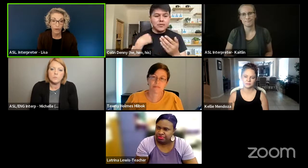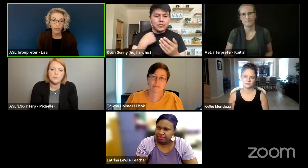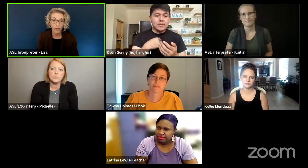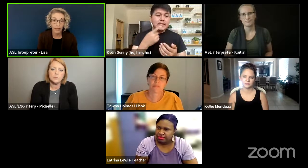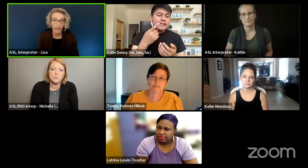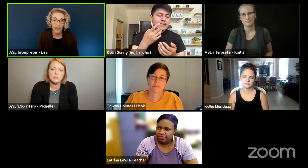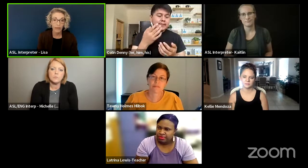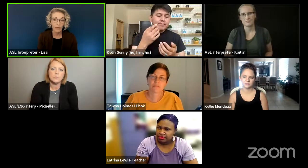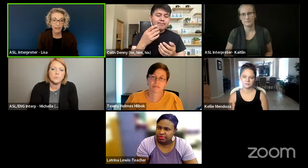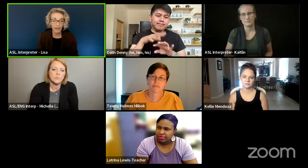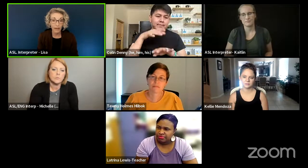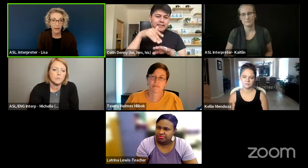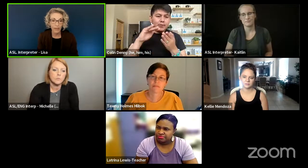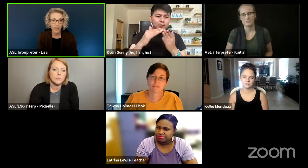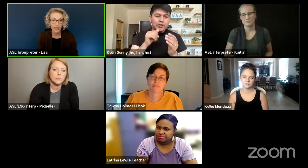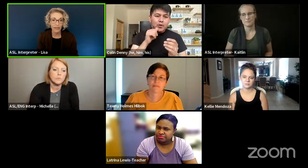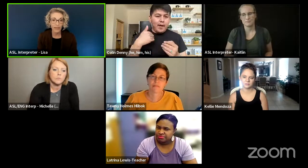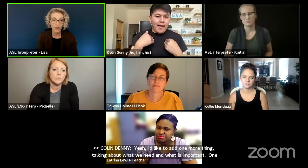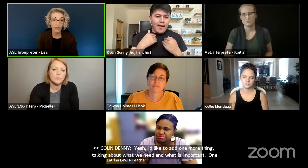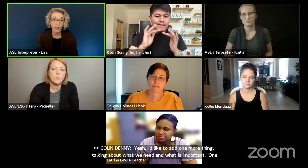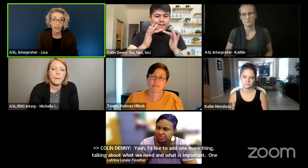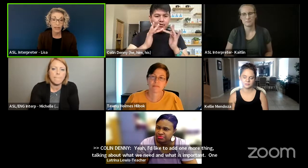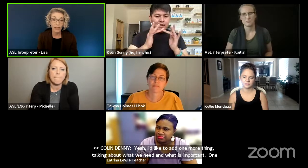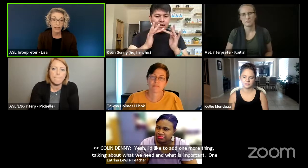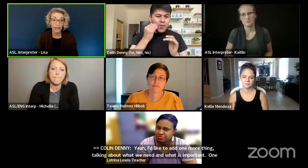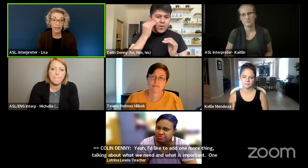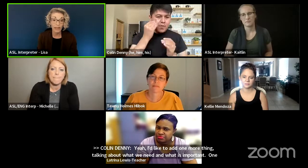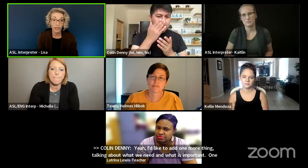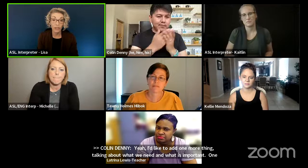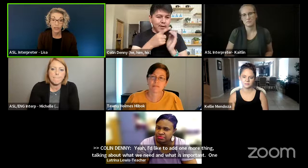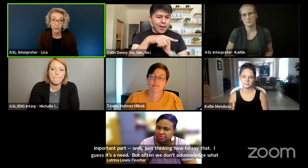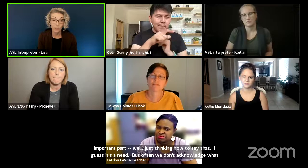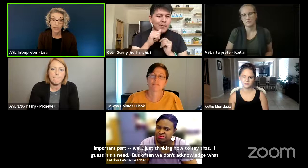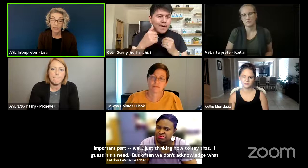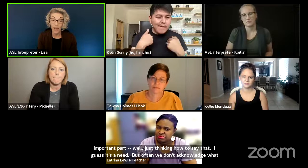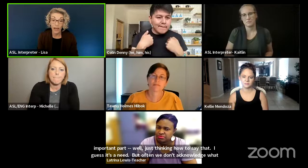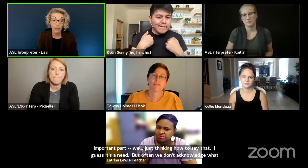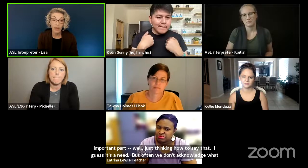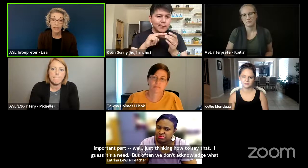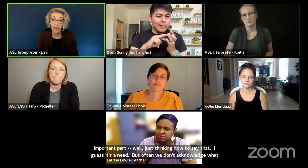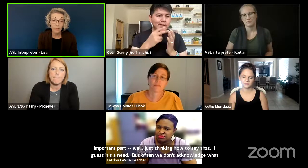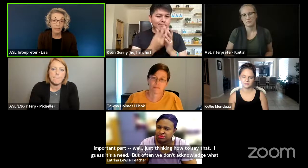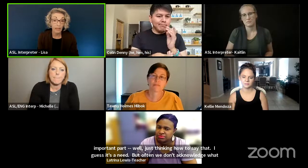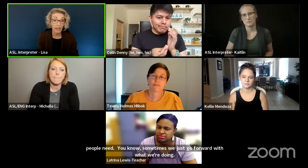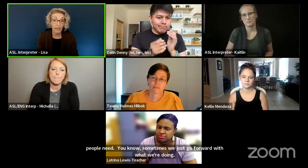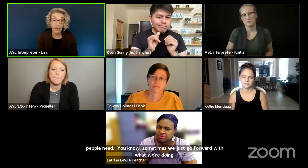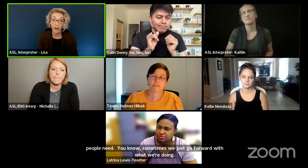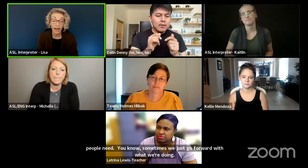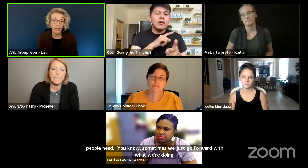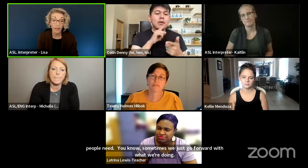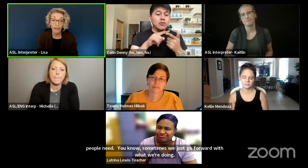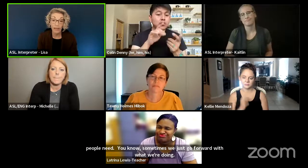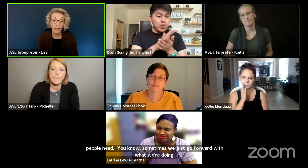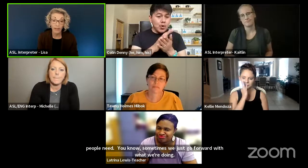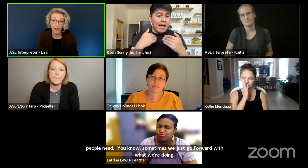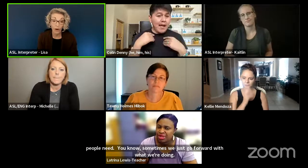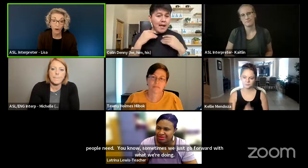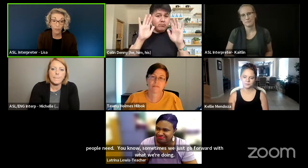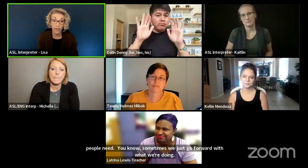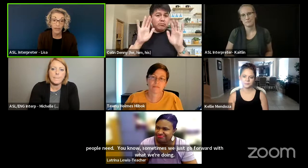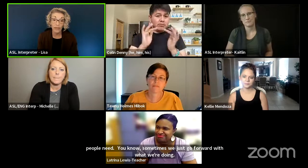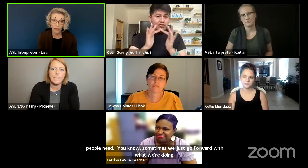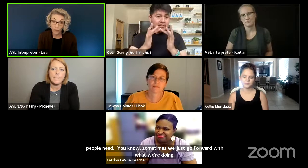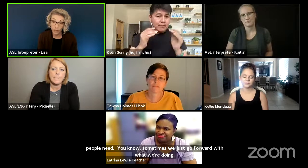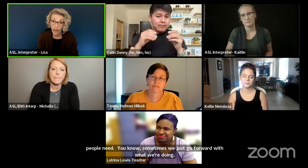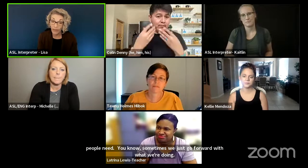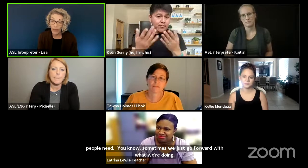forward with what we're doing. We have to think about things, especially in the indigenous communities. A lot of times they don't have internet in their